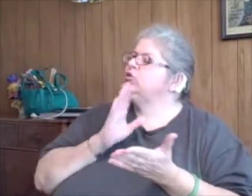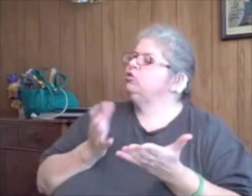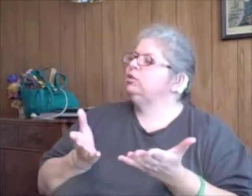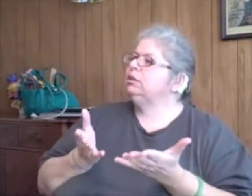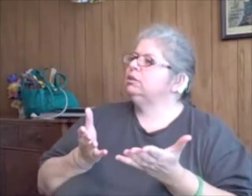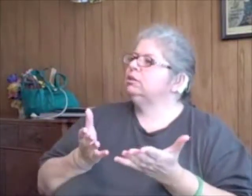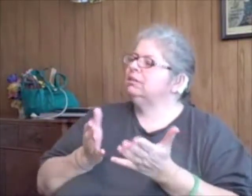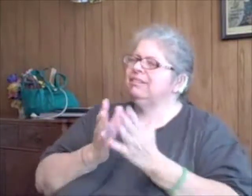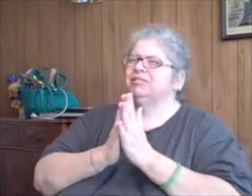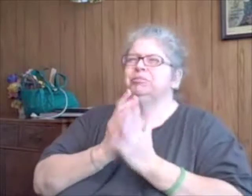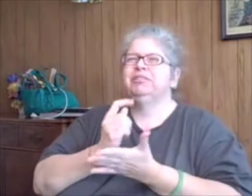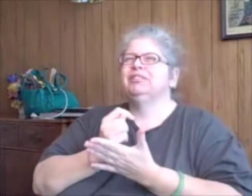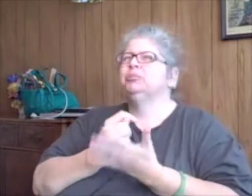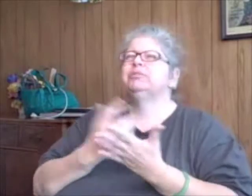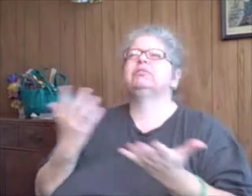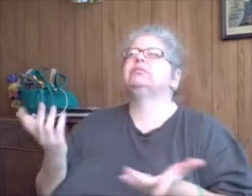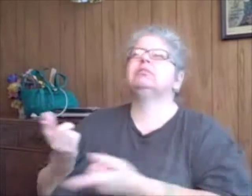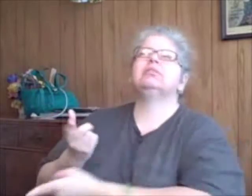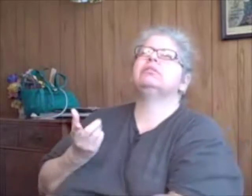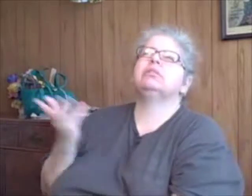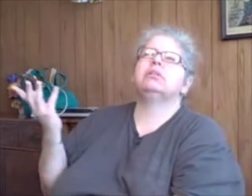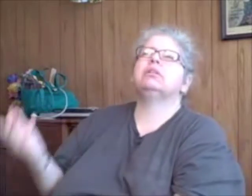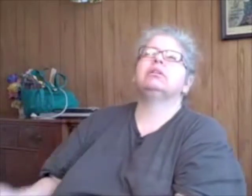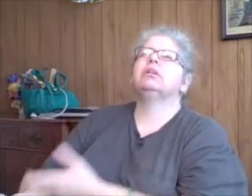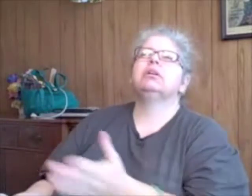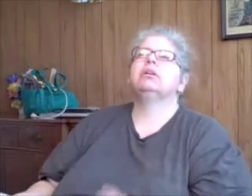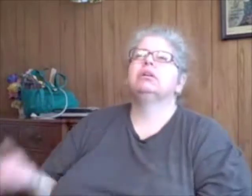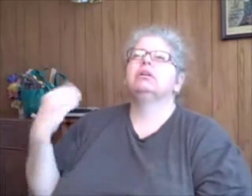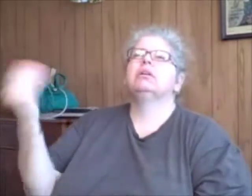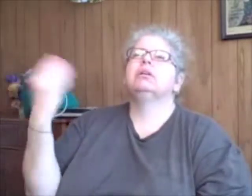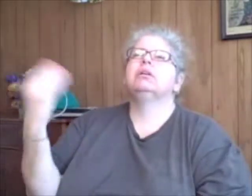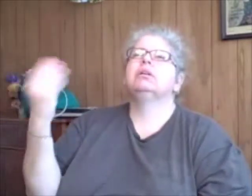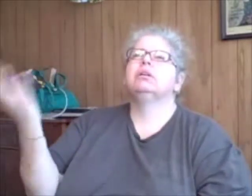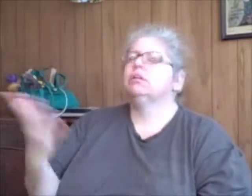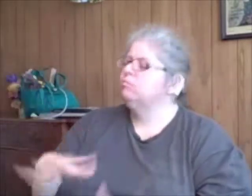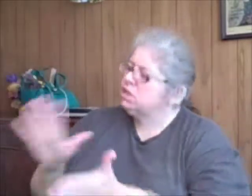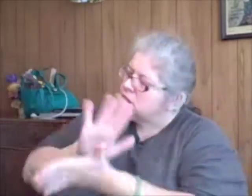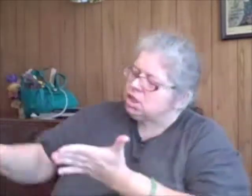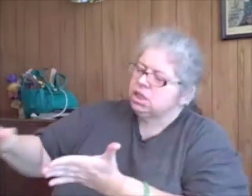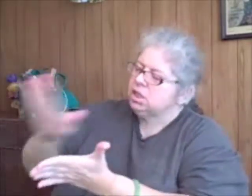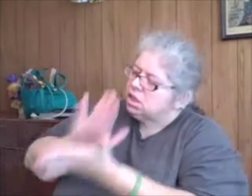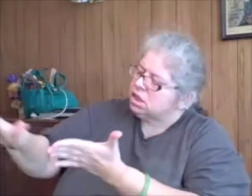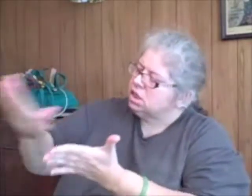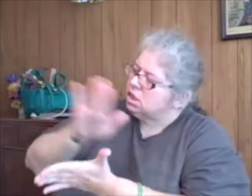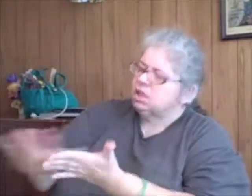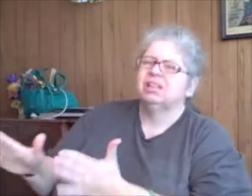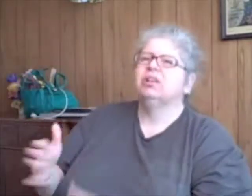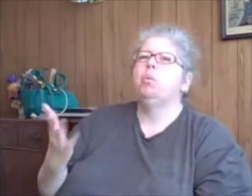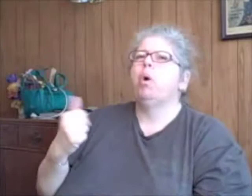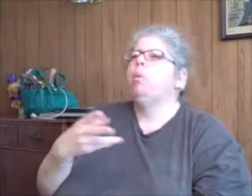my therapist, come on, I just want to be clean from this. Why won't it get